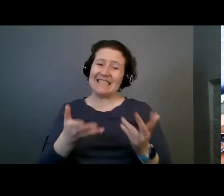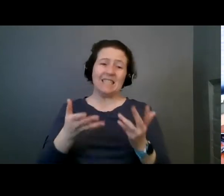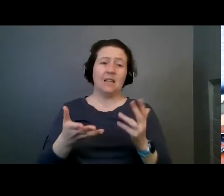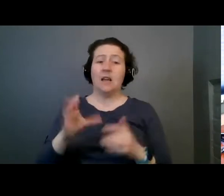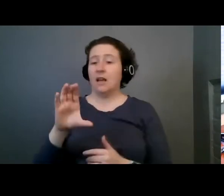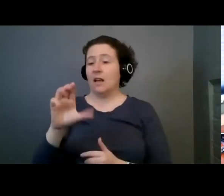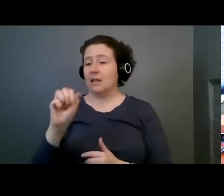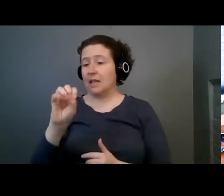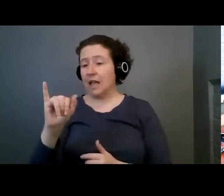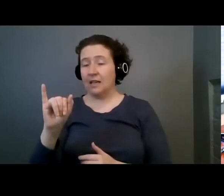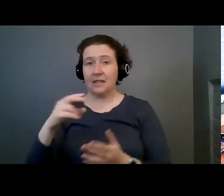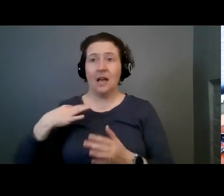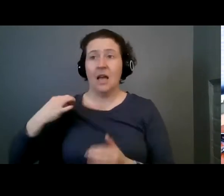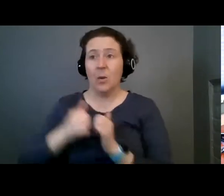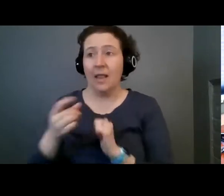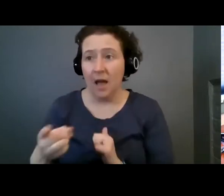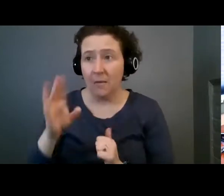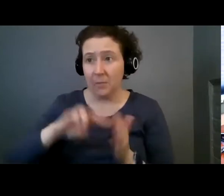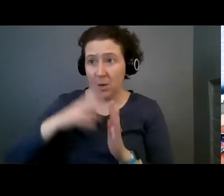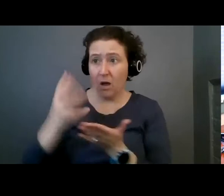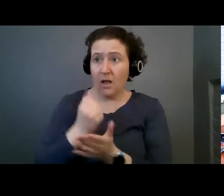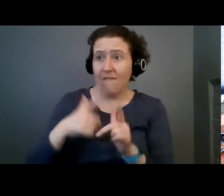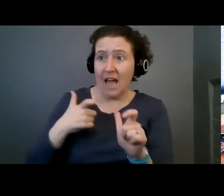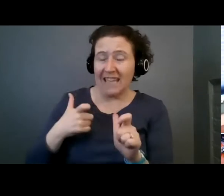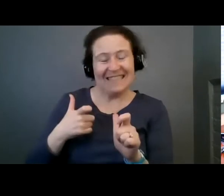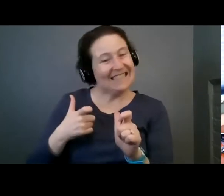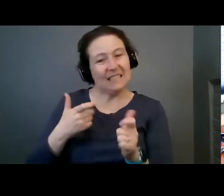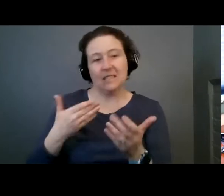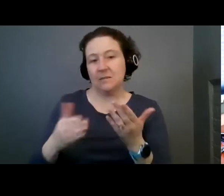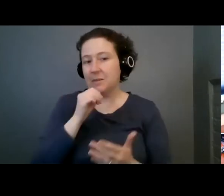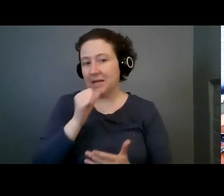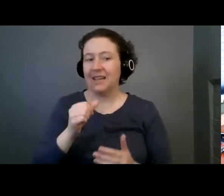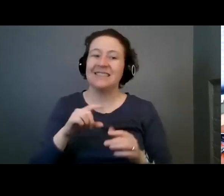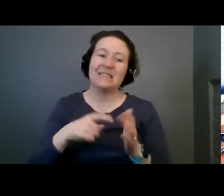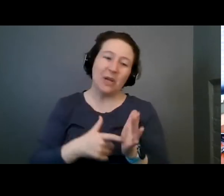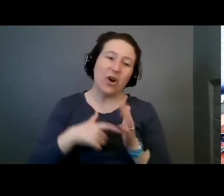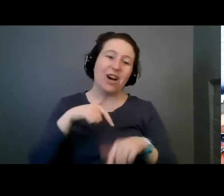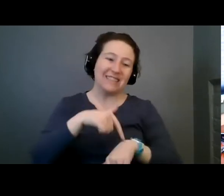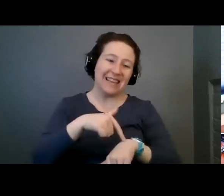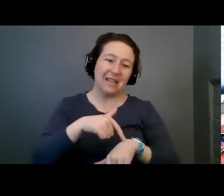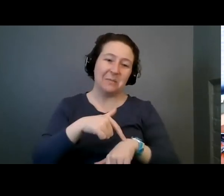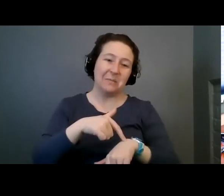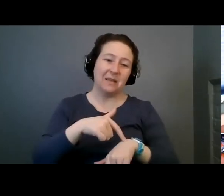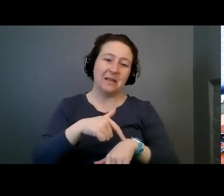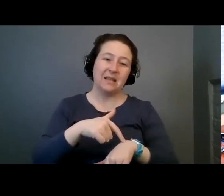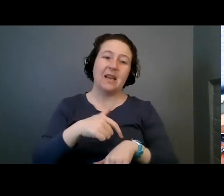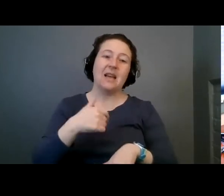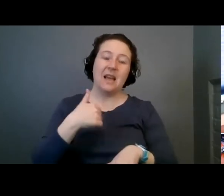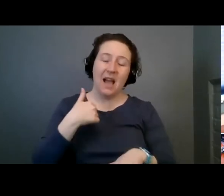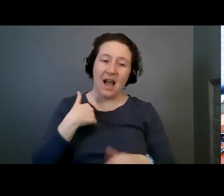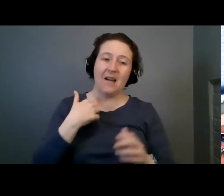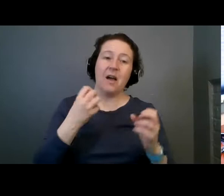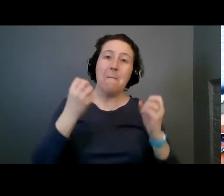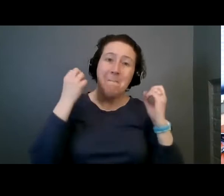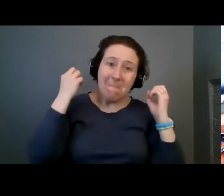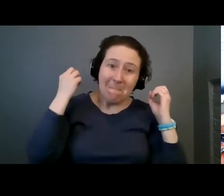does not mean you will be getting vaccine quickly. It will still take time because we have far fewer doses than the number